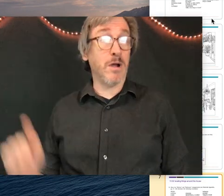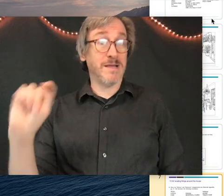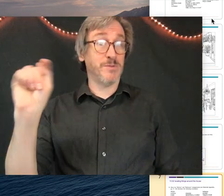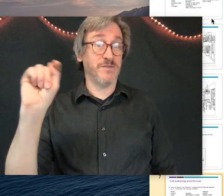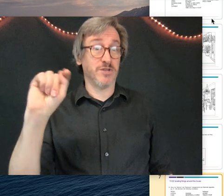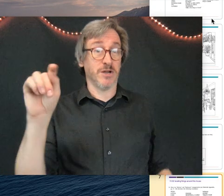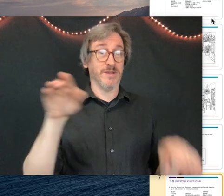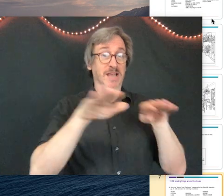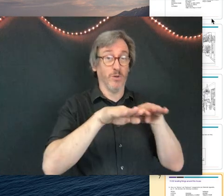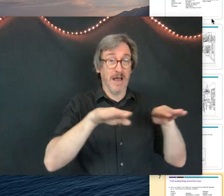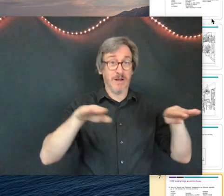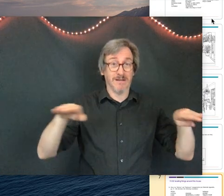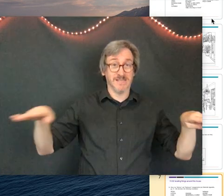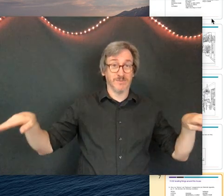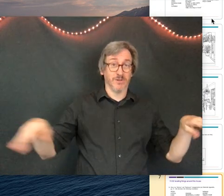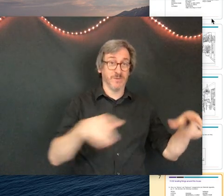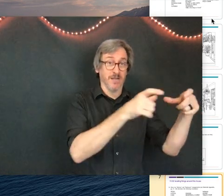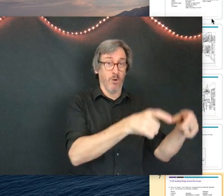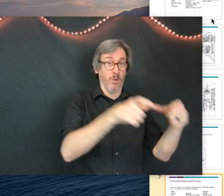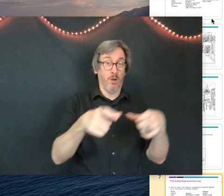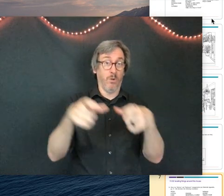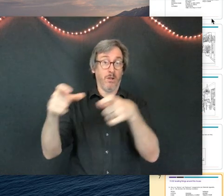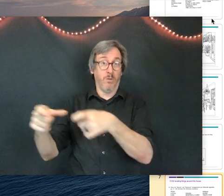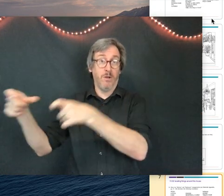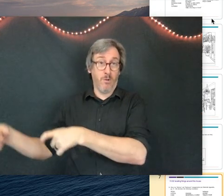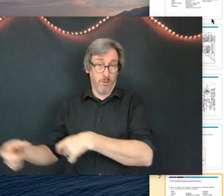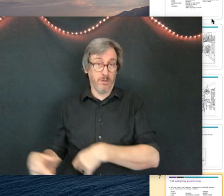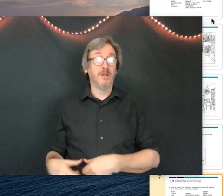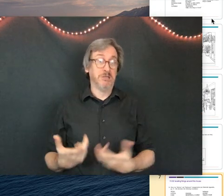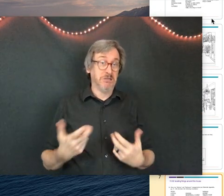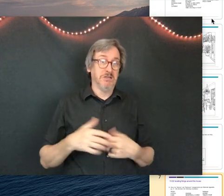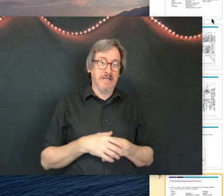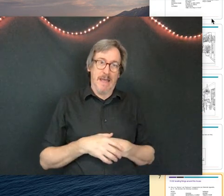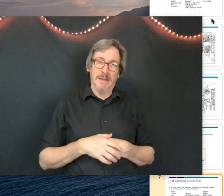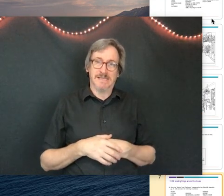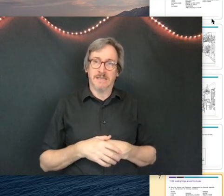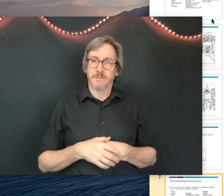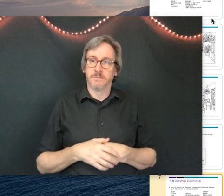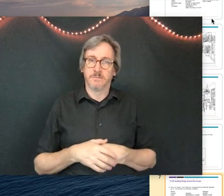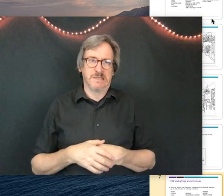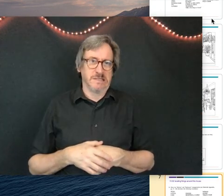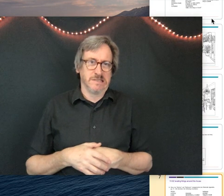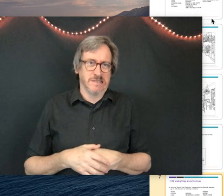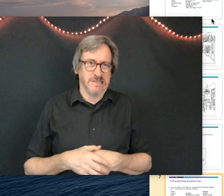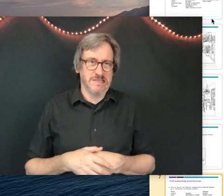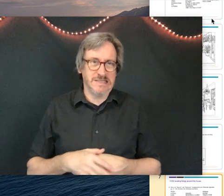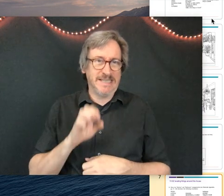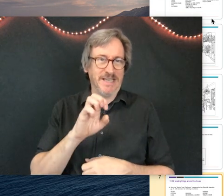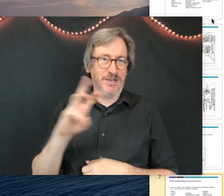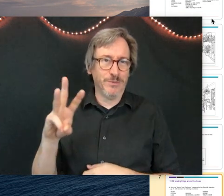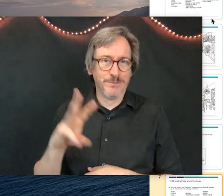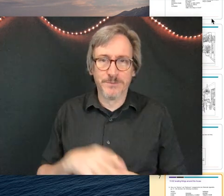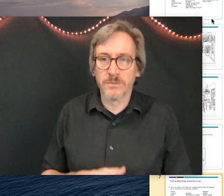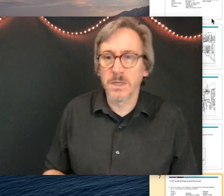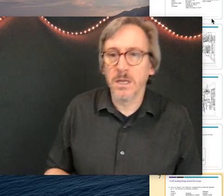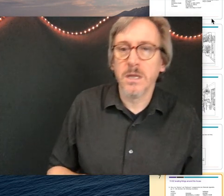Or I suppose if you're talking about the old outhouses where they were like, hole, hole, hole, hole. That makes sense.